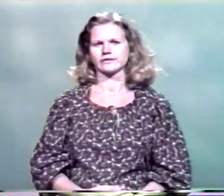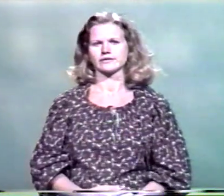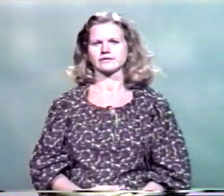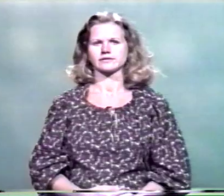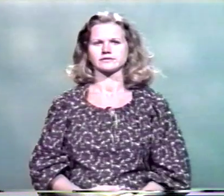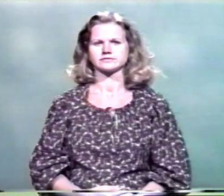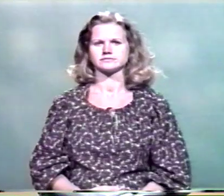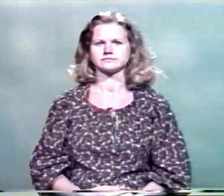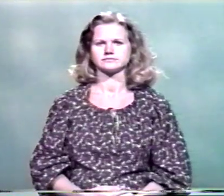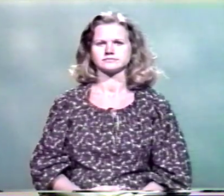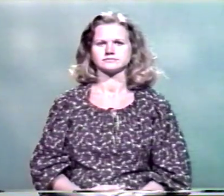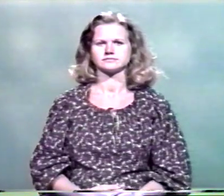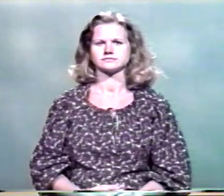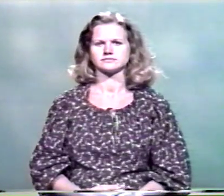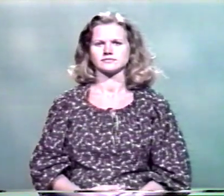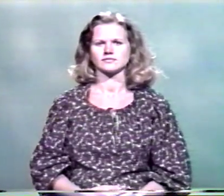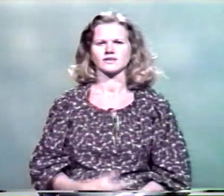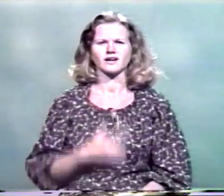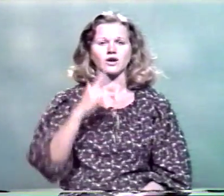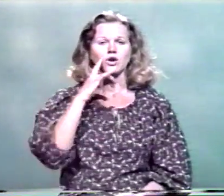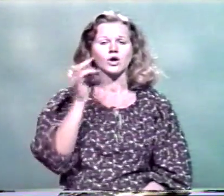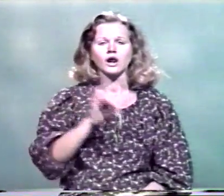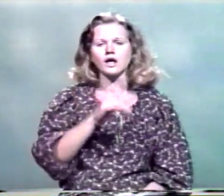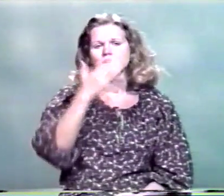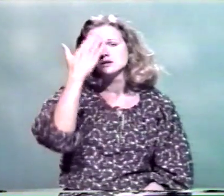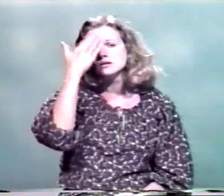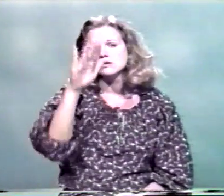It looked like he didn't know north from south.